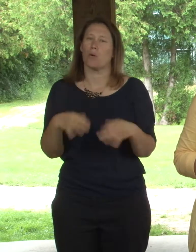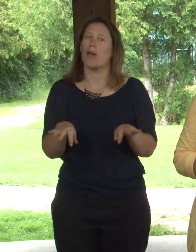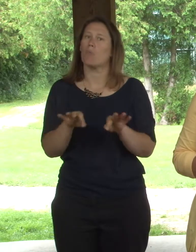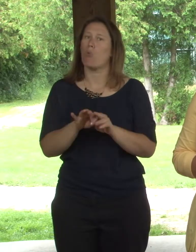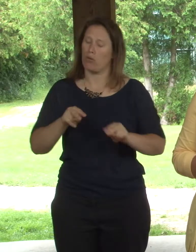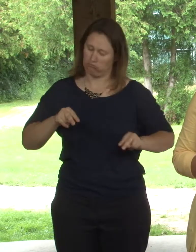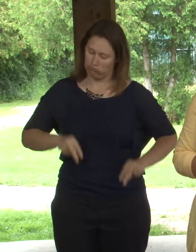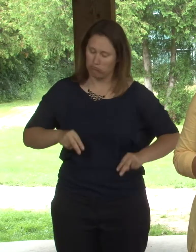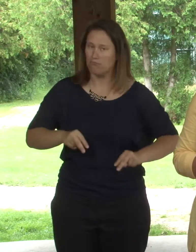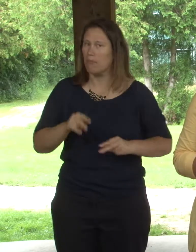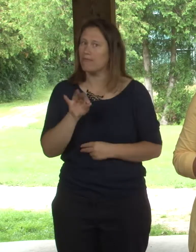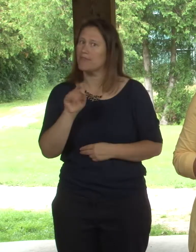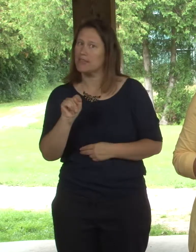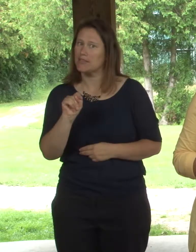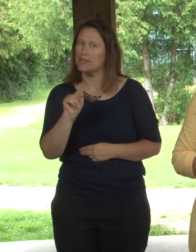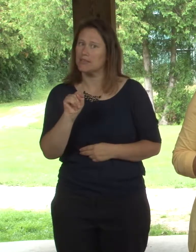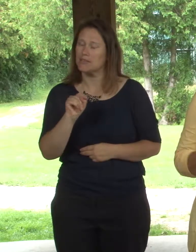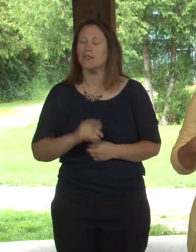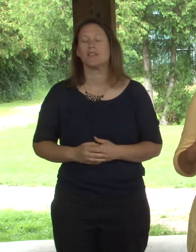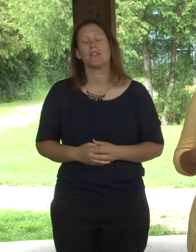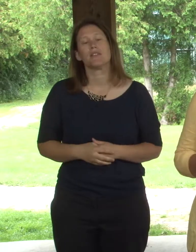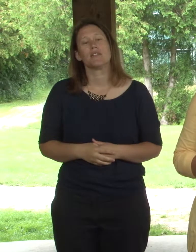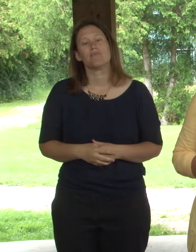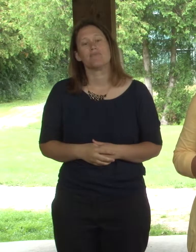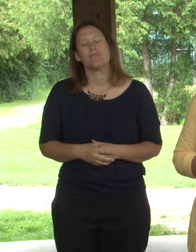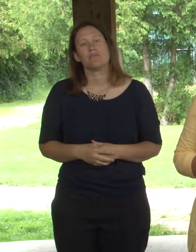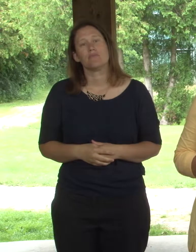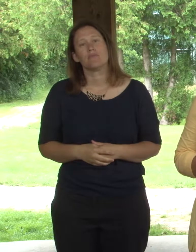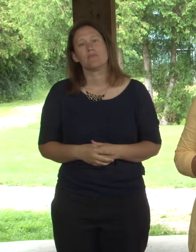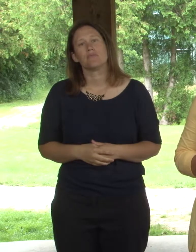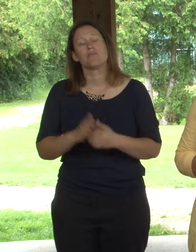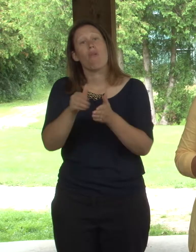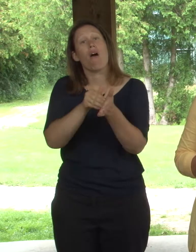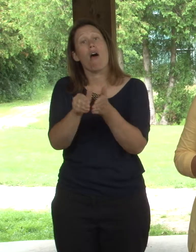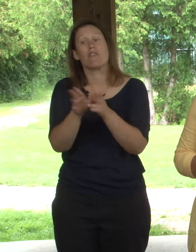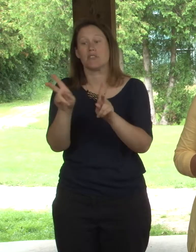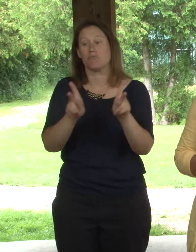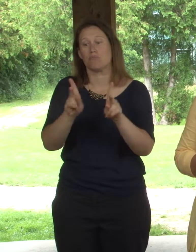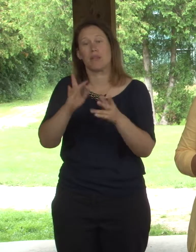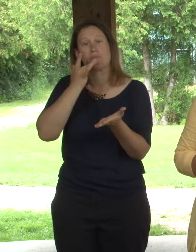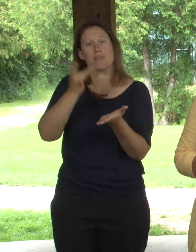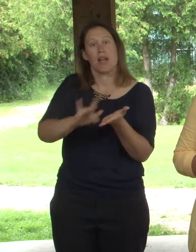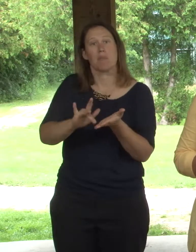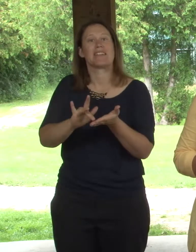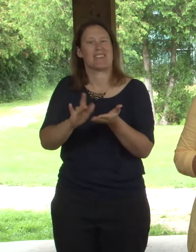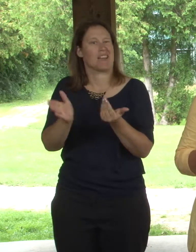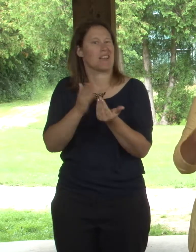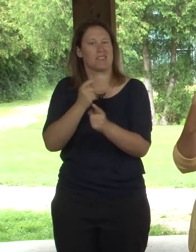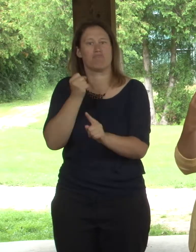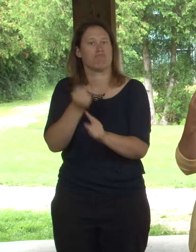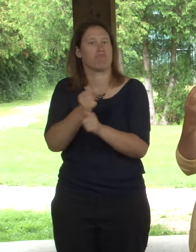for individuals with that condition, because a lot of times people with diabetes are very vulnerable to infection,